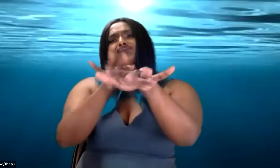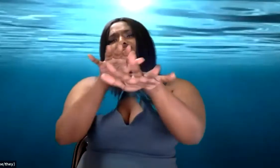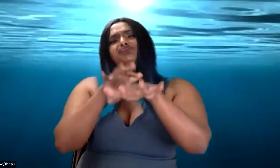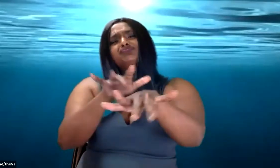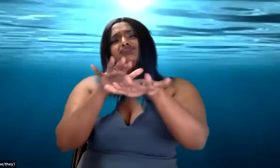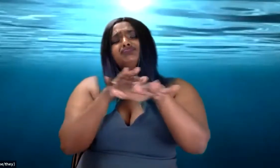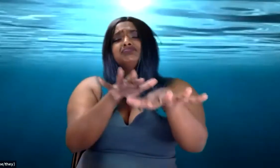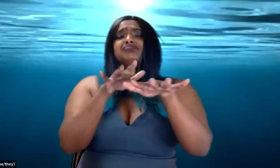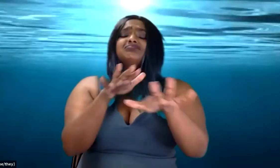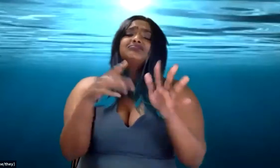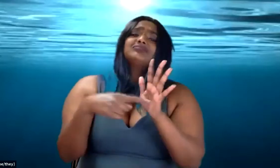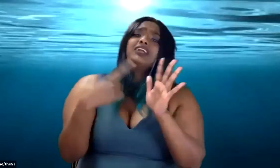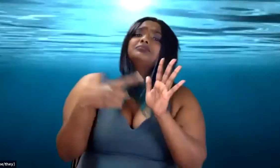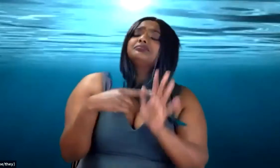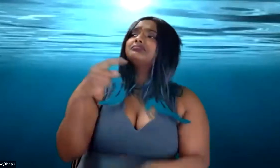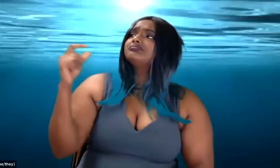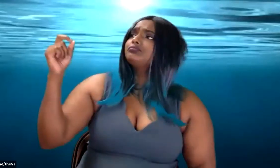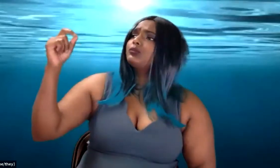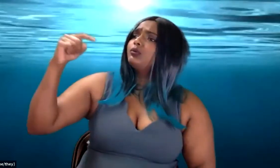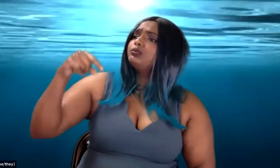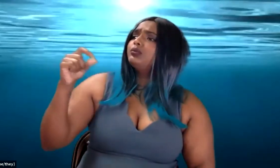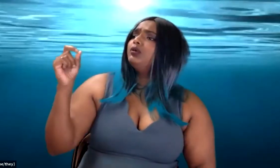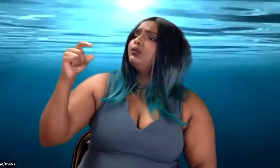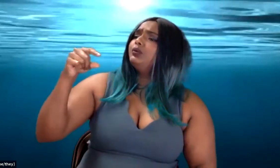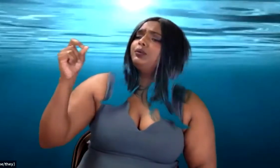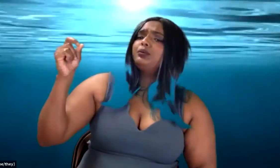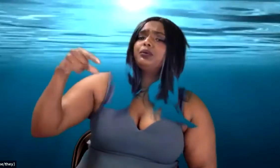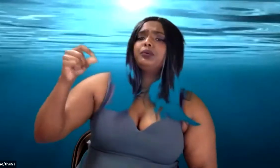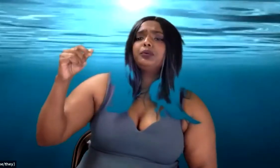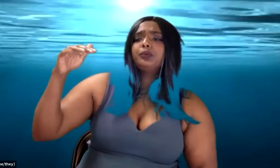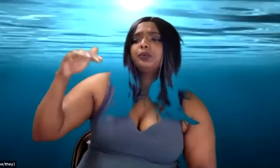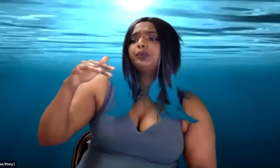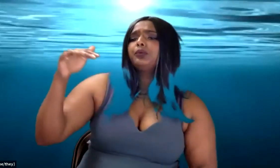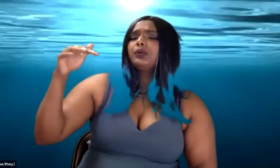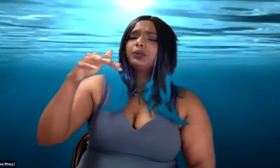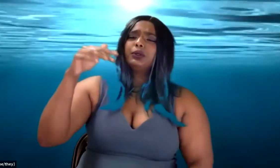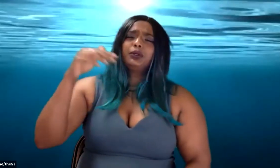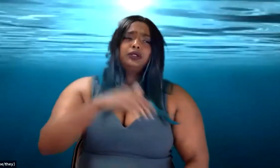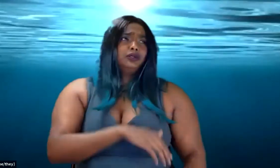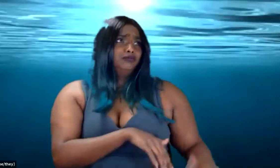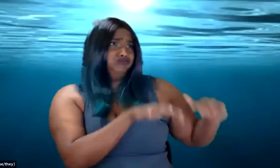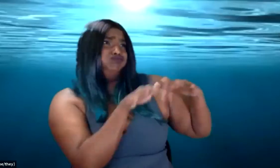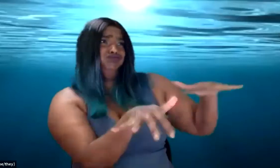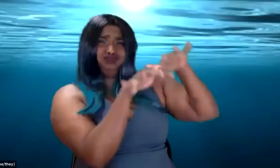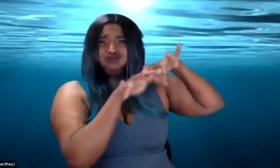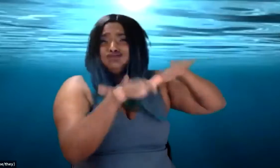It always finds a way to flow on. At times it is a trickle. At